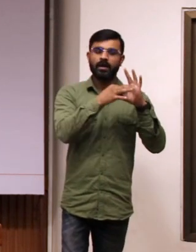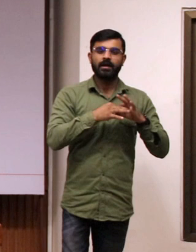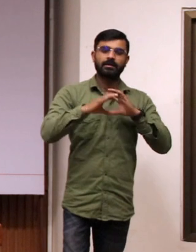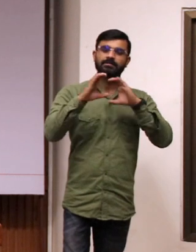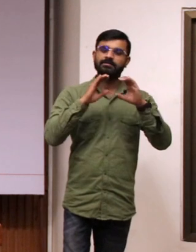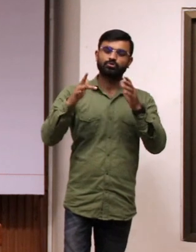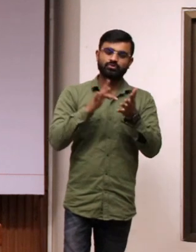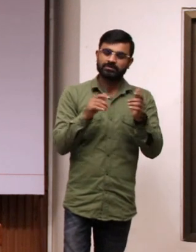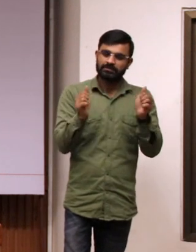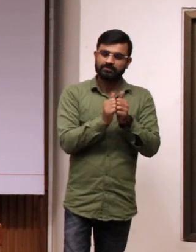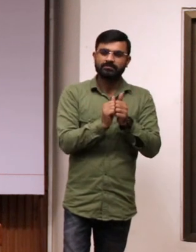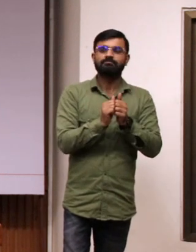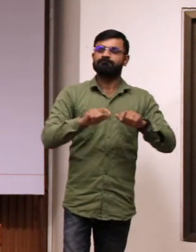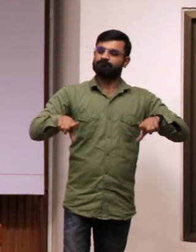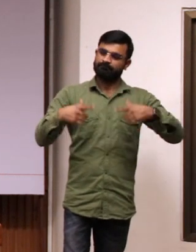of trees.